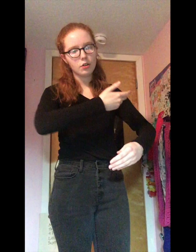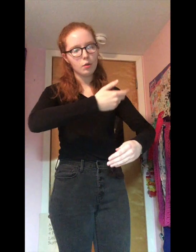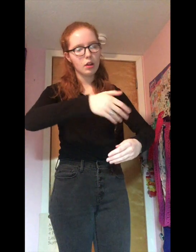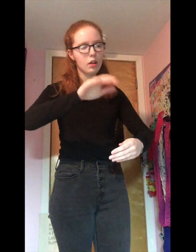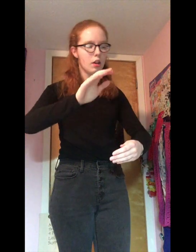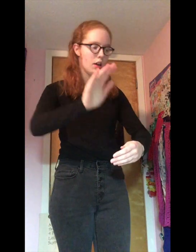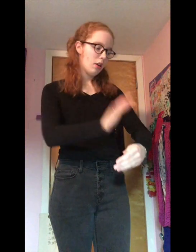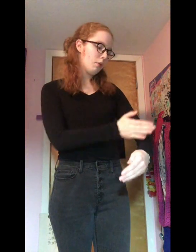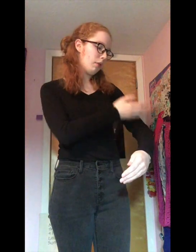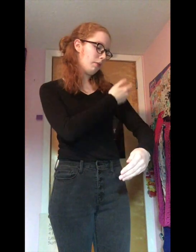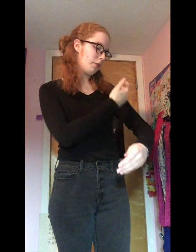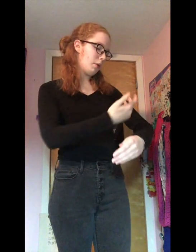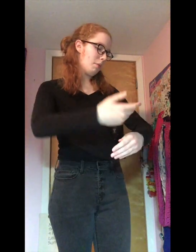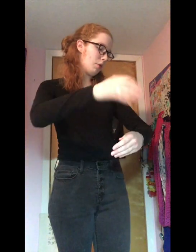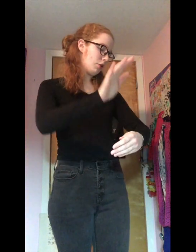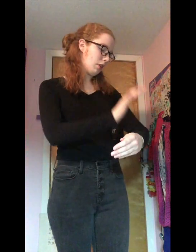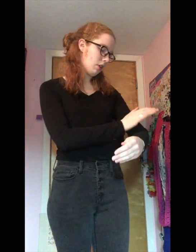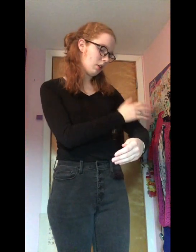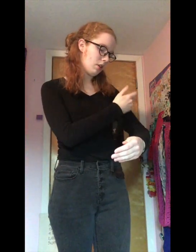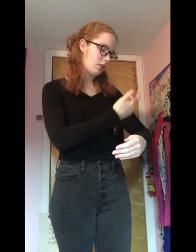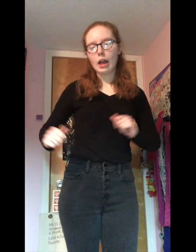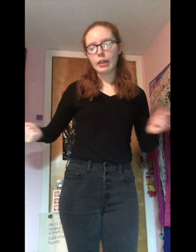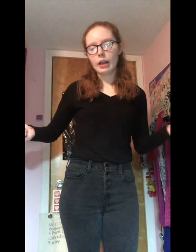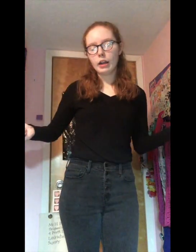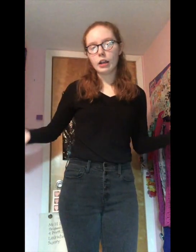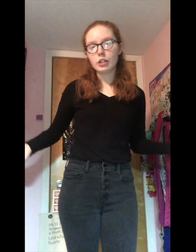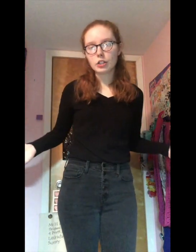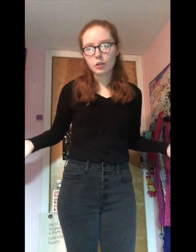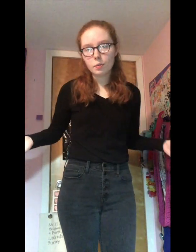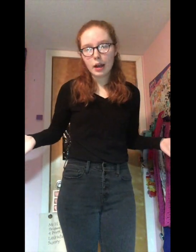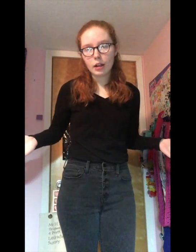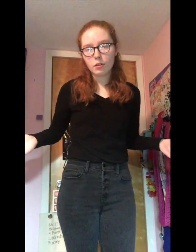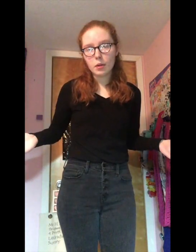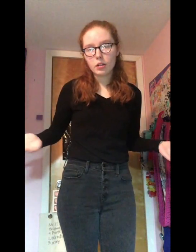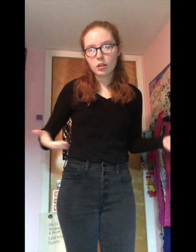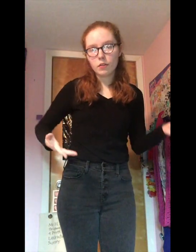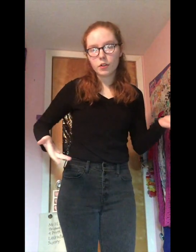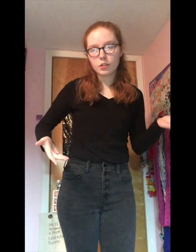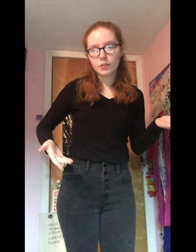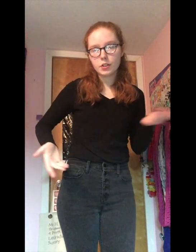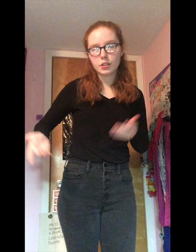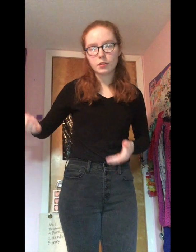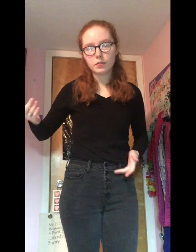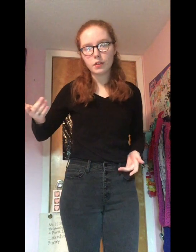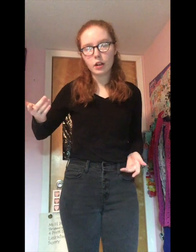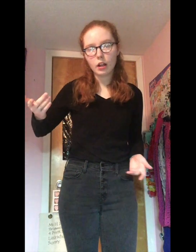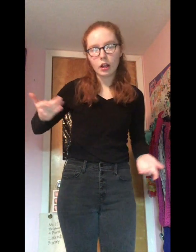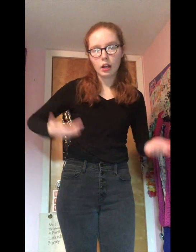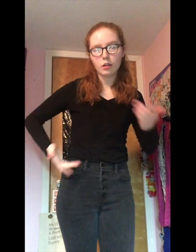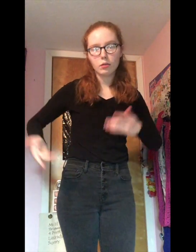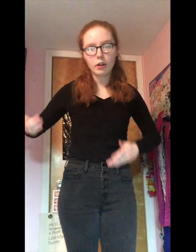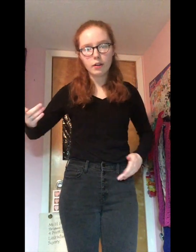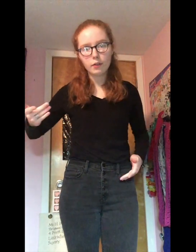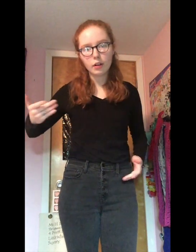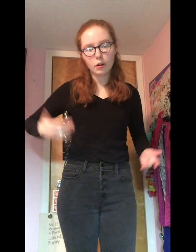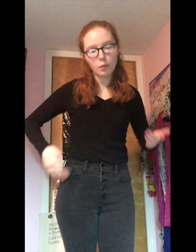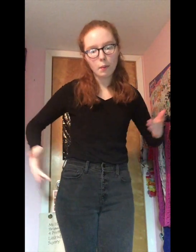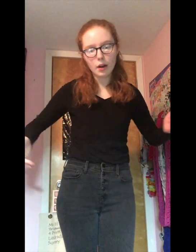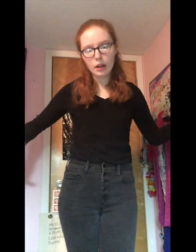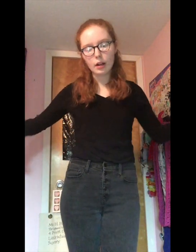do it. Real fluid motion. And then it just goes back and repeats the first verse of Ain't No Grave Can Hold My Body Down.